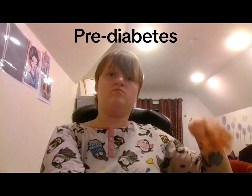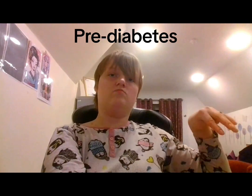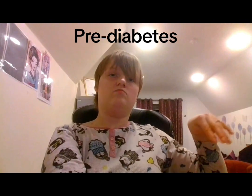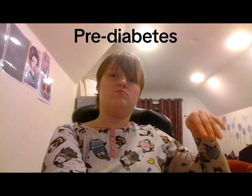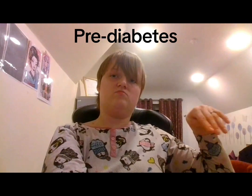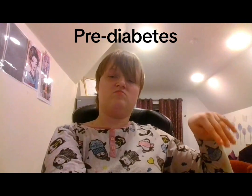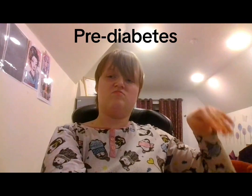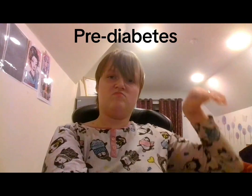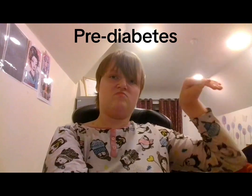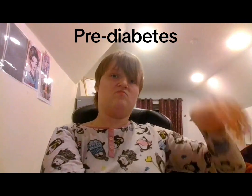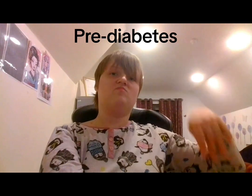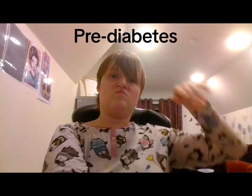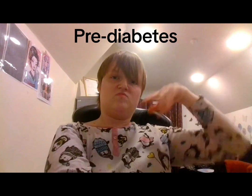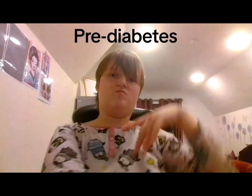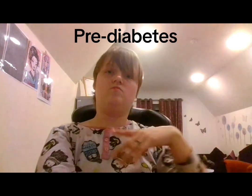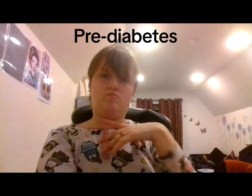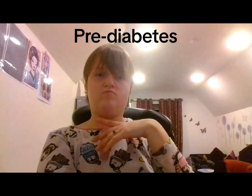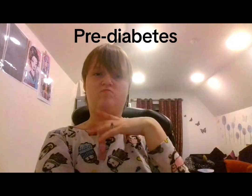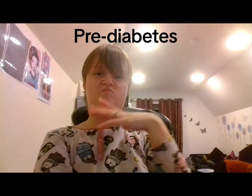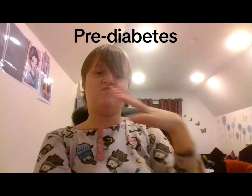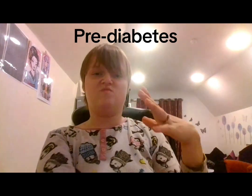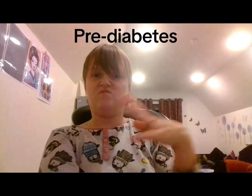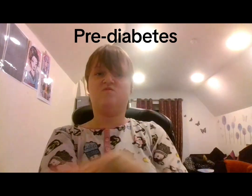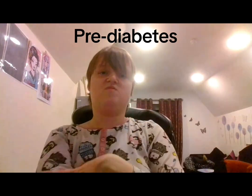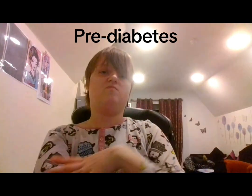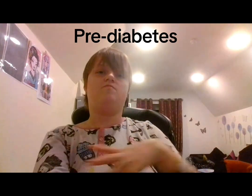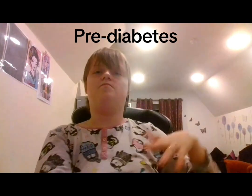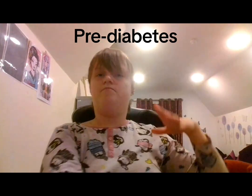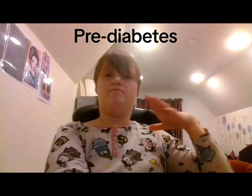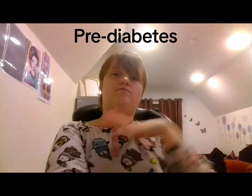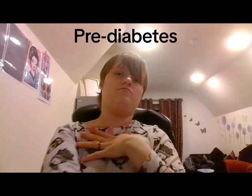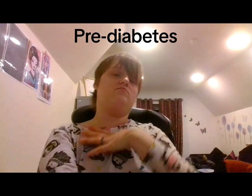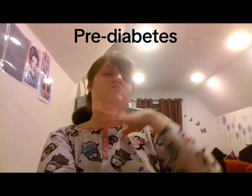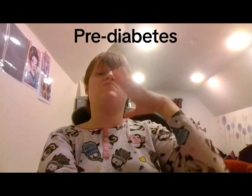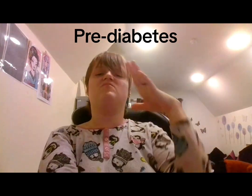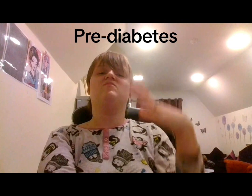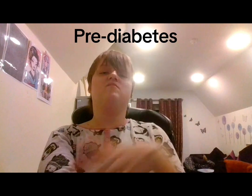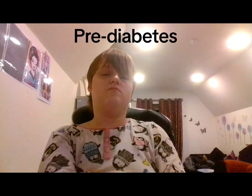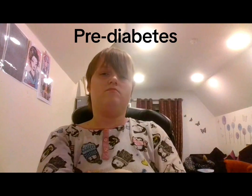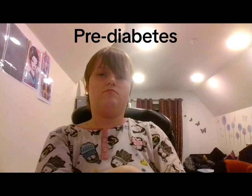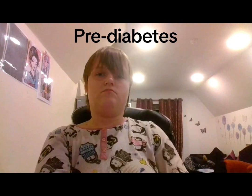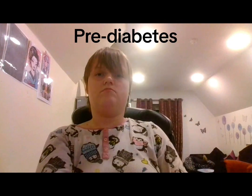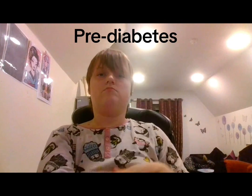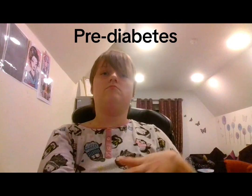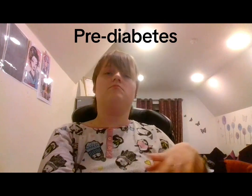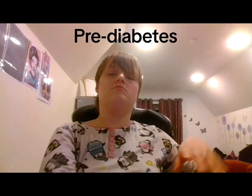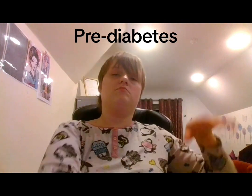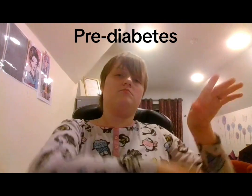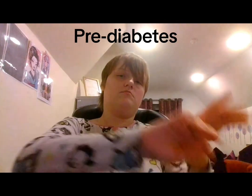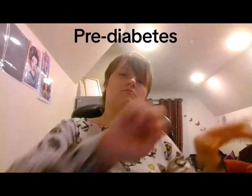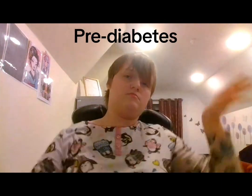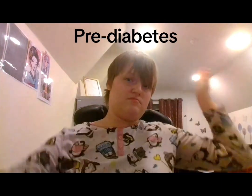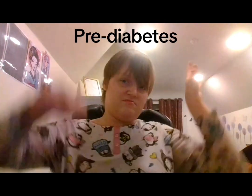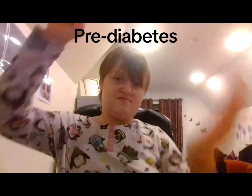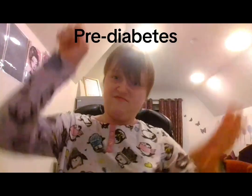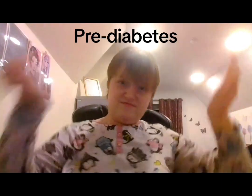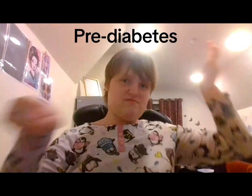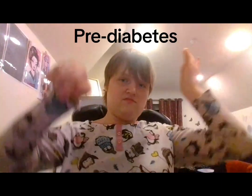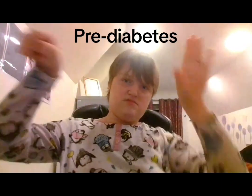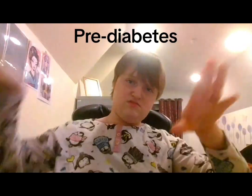diabetes. By making changes to diet, increasing physical activity and losing weight, about